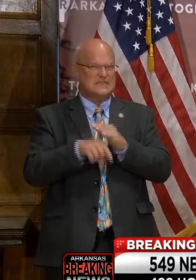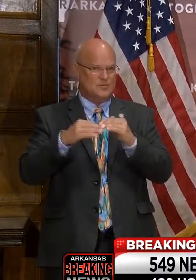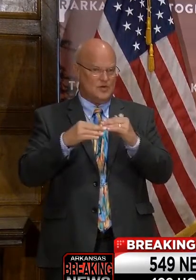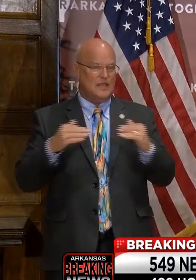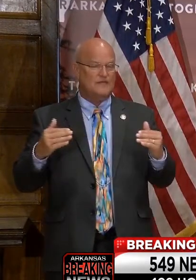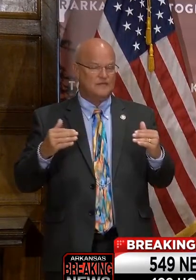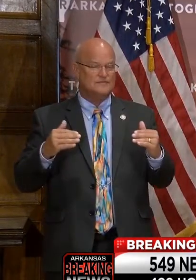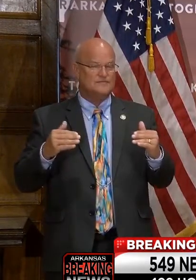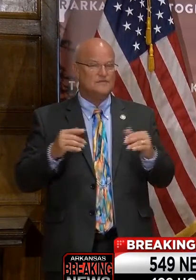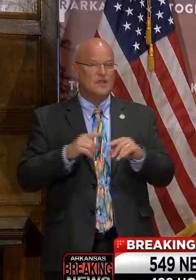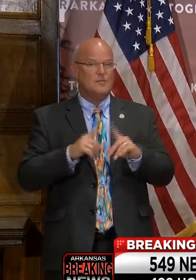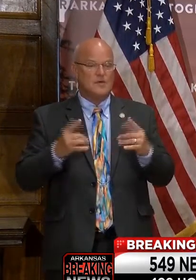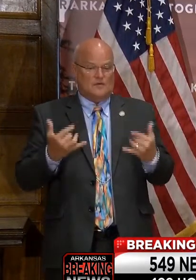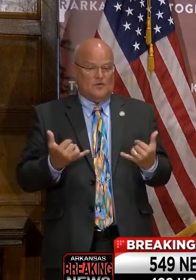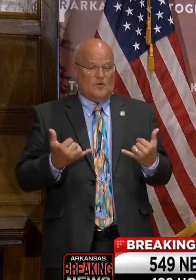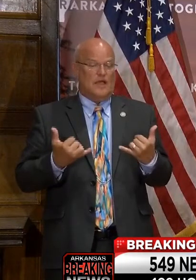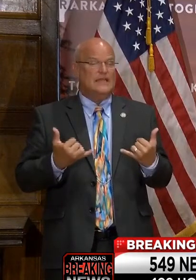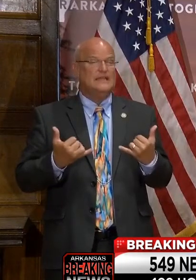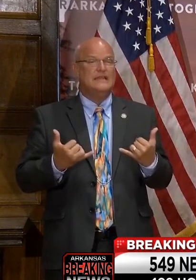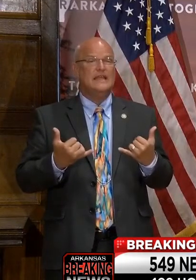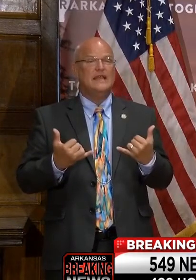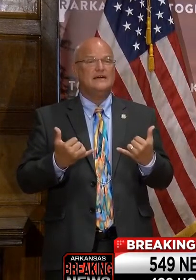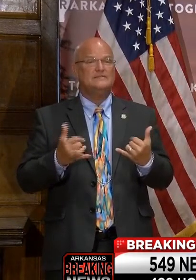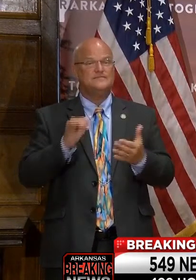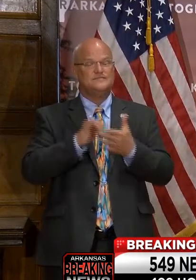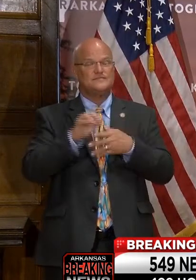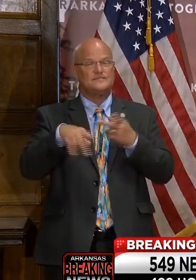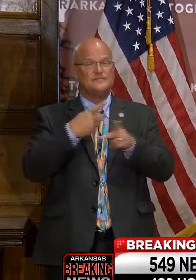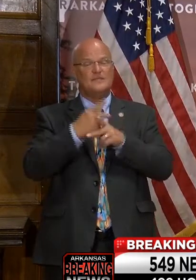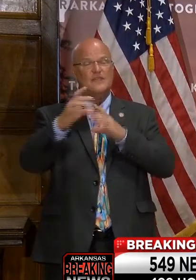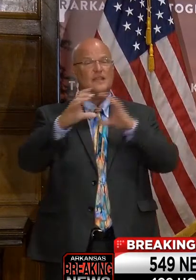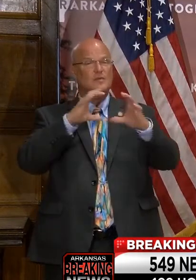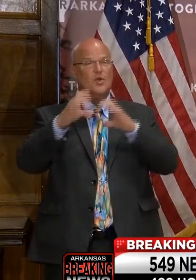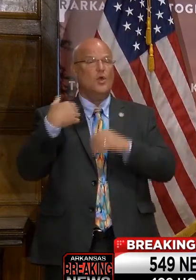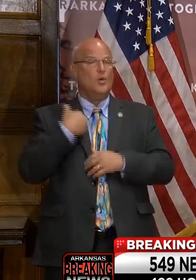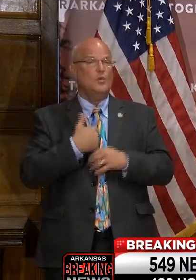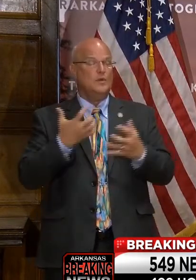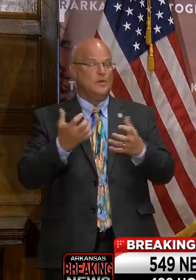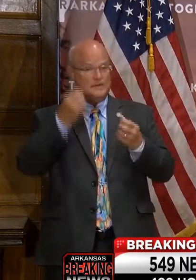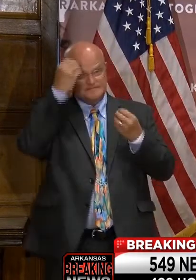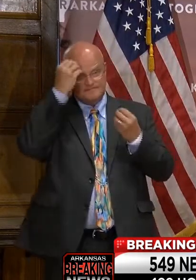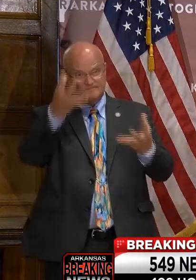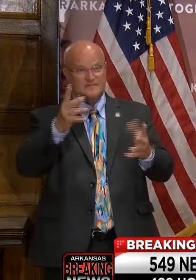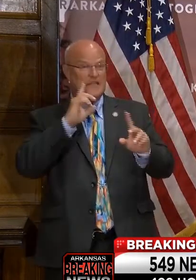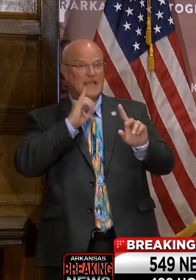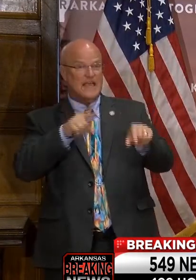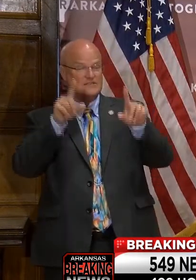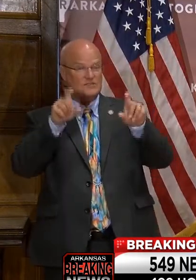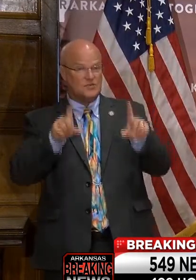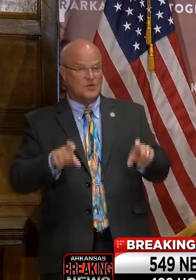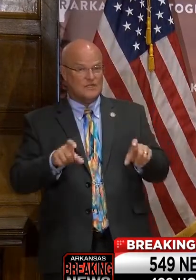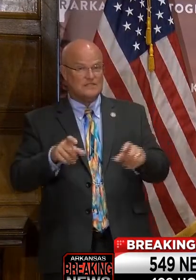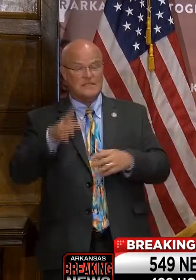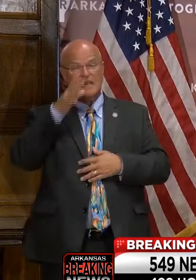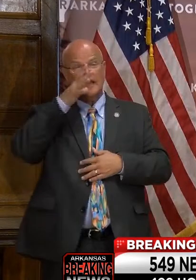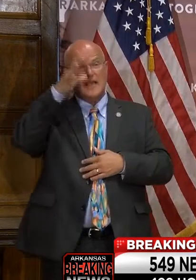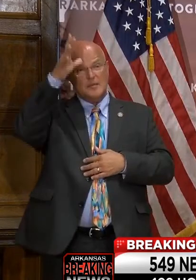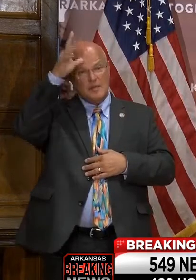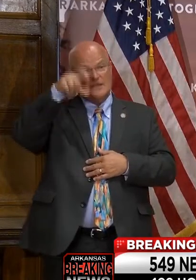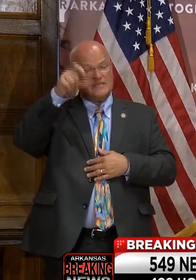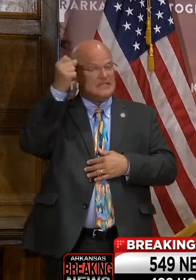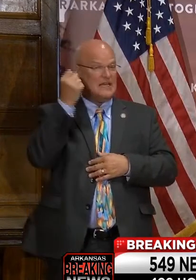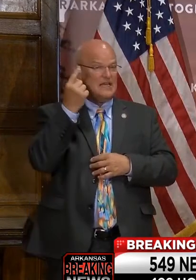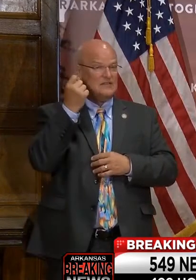level. But for the time being, that's the kind of communication we want to make, answer those questions, and parents need